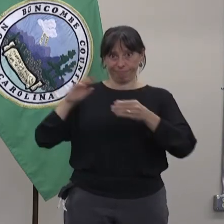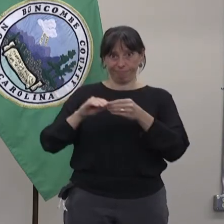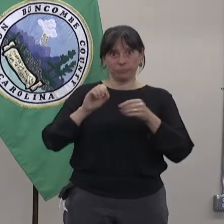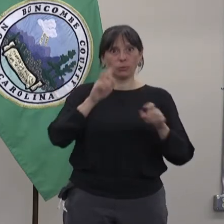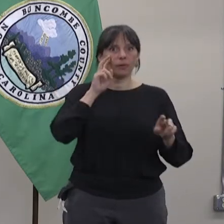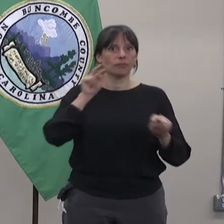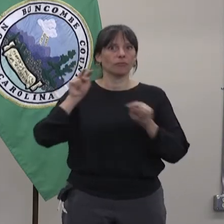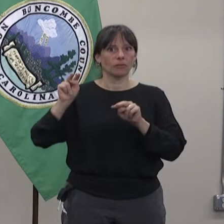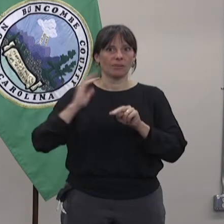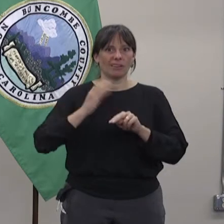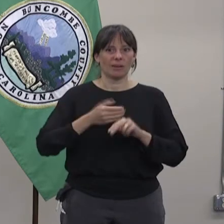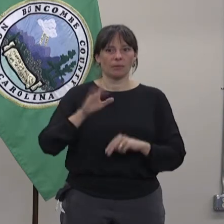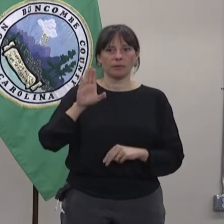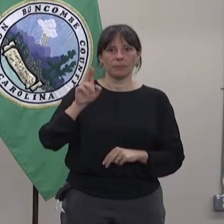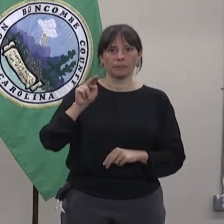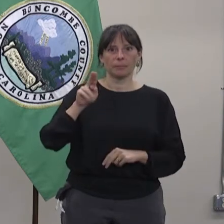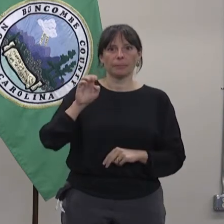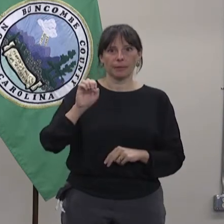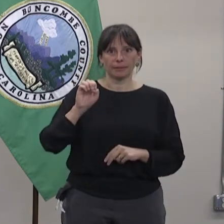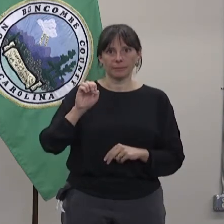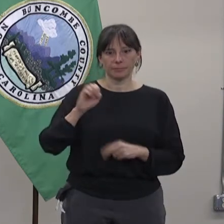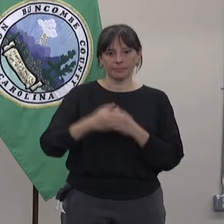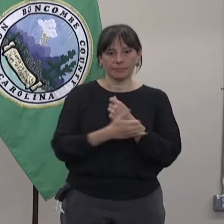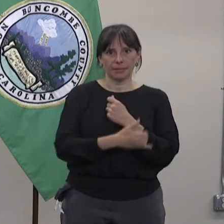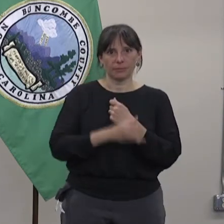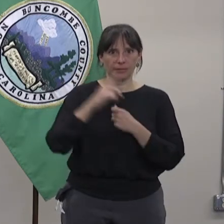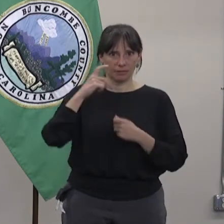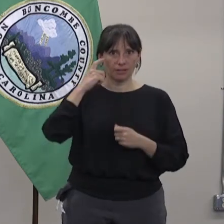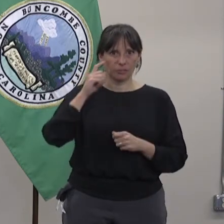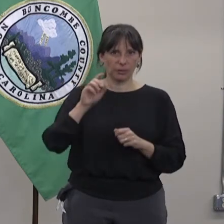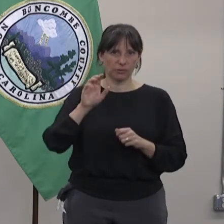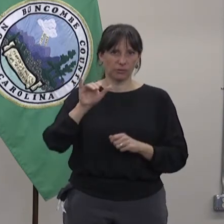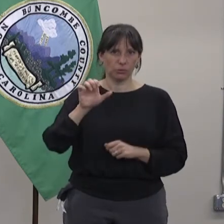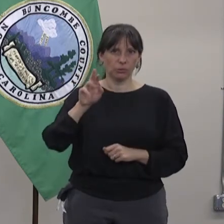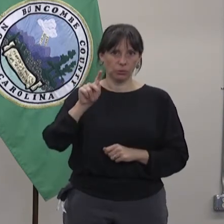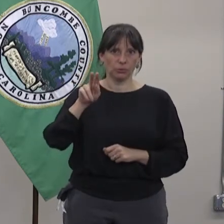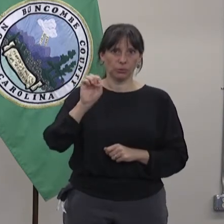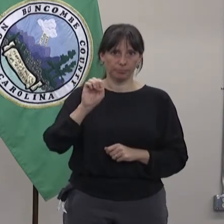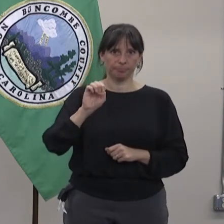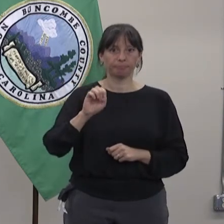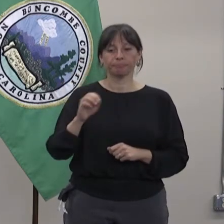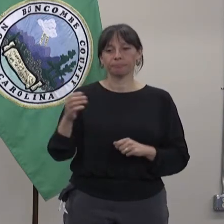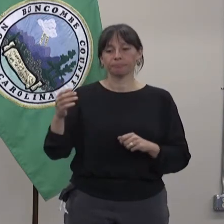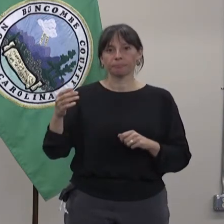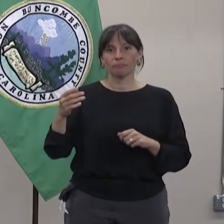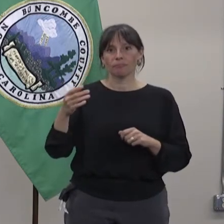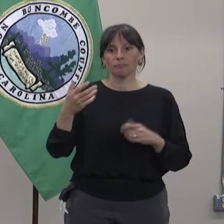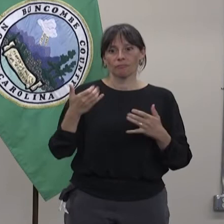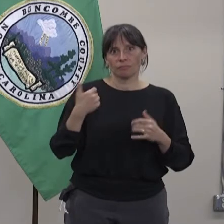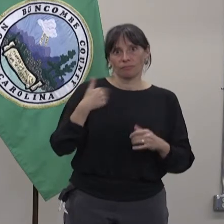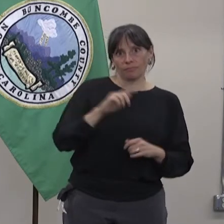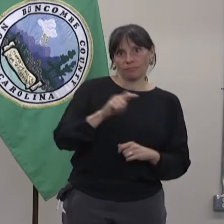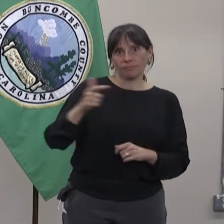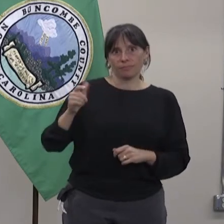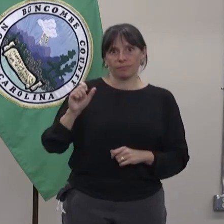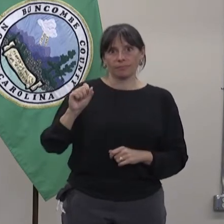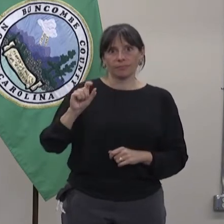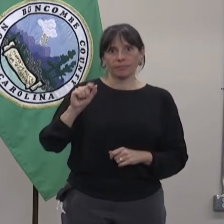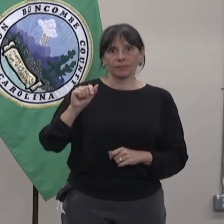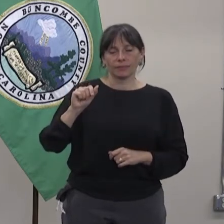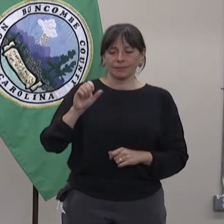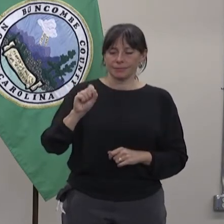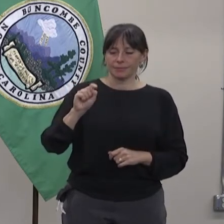channel. So let's go ahead and get started with an update provided by Stacy Saunders, Buncombe County Public Health Director.